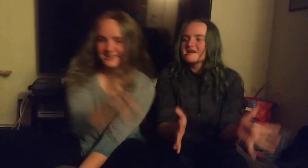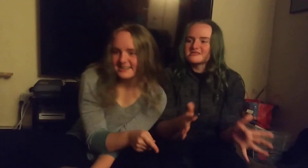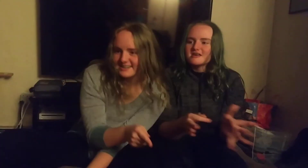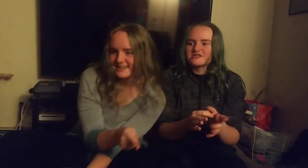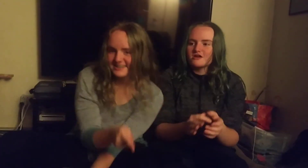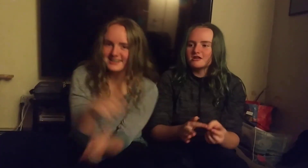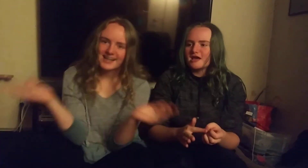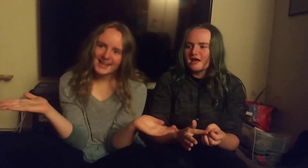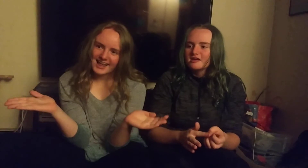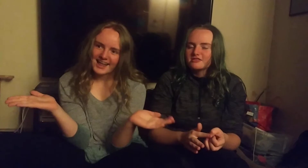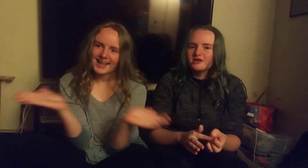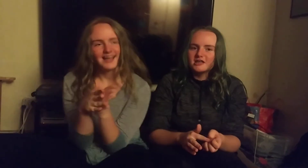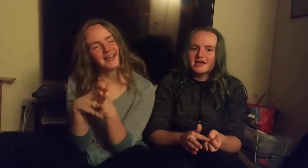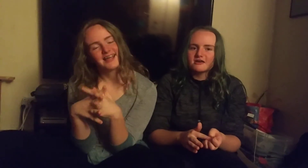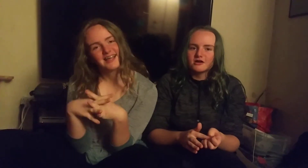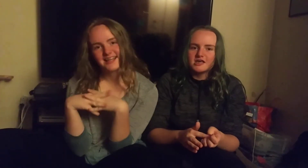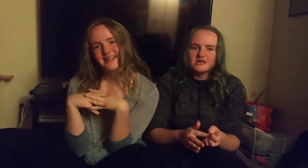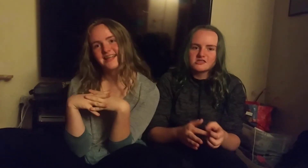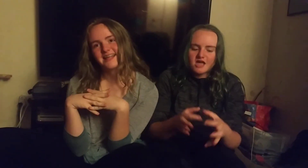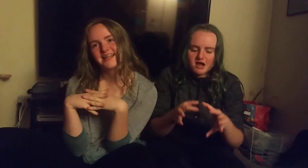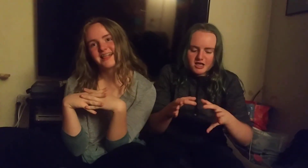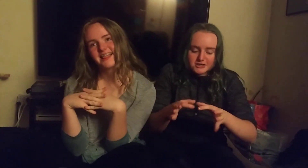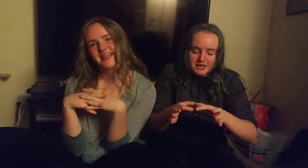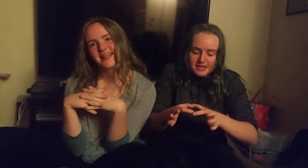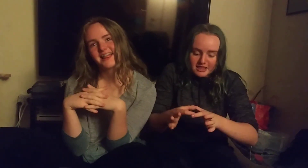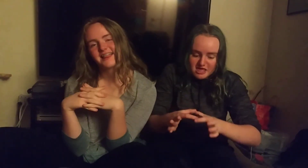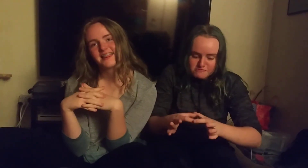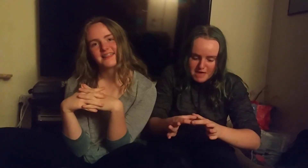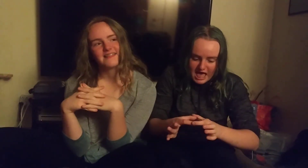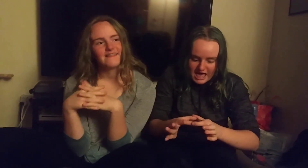is 38. 38 cookies that are gonna turn out like this big!